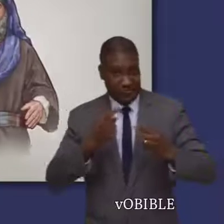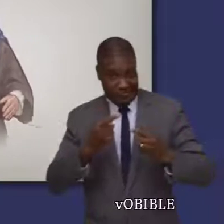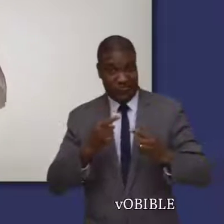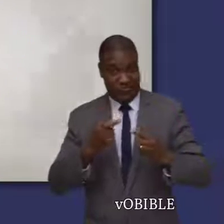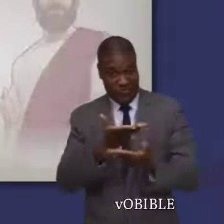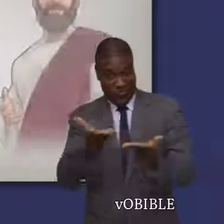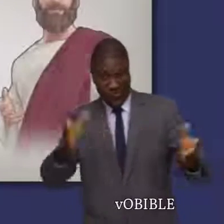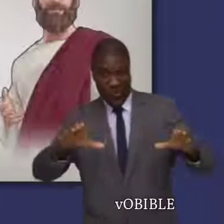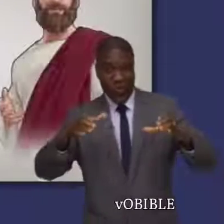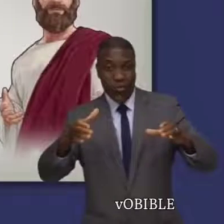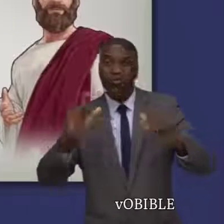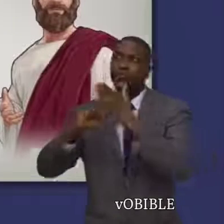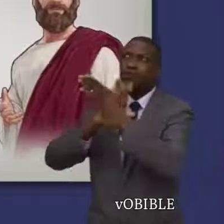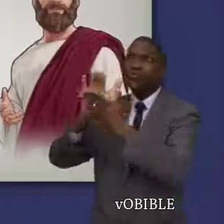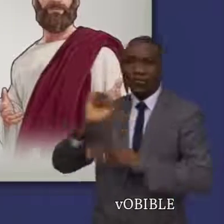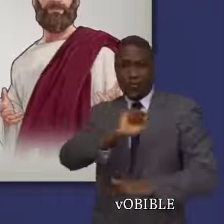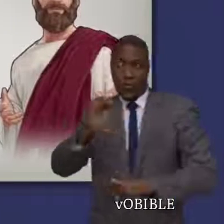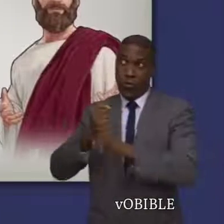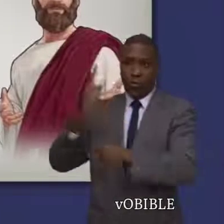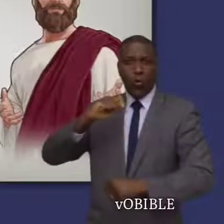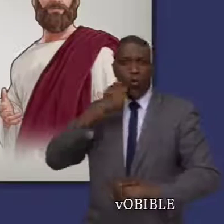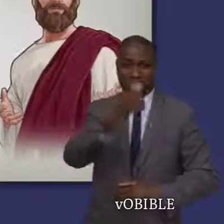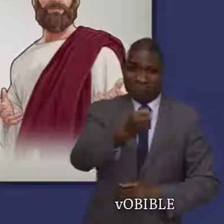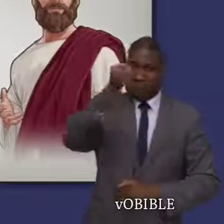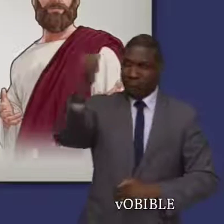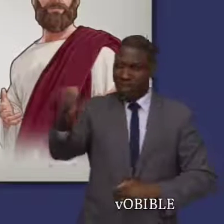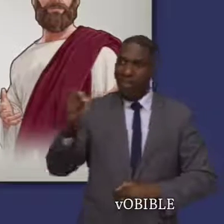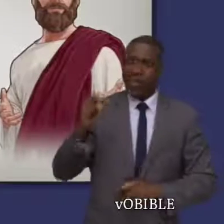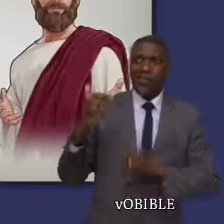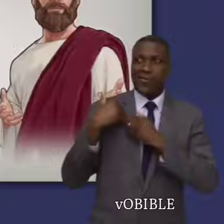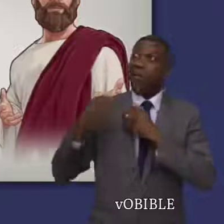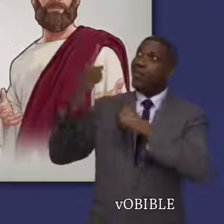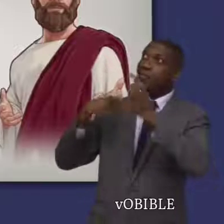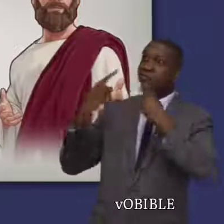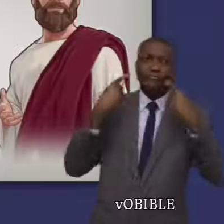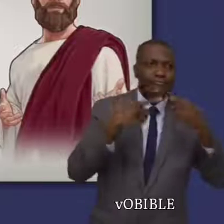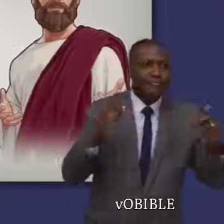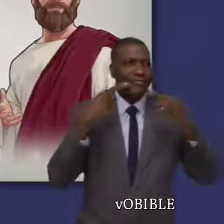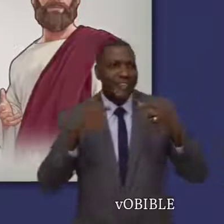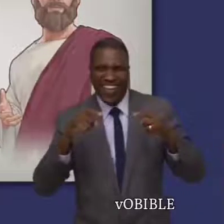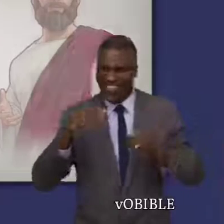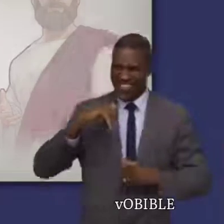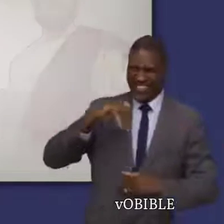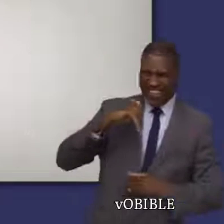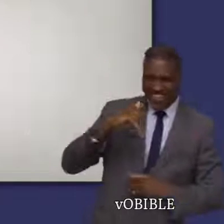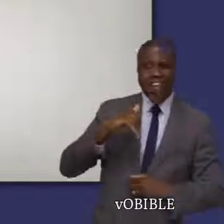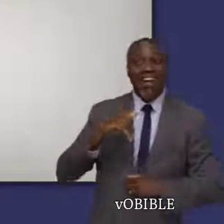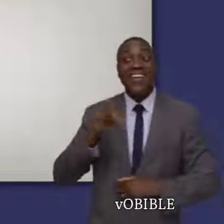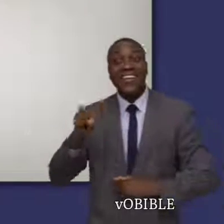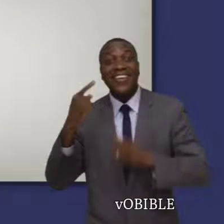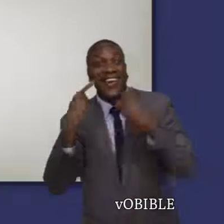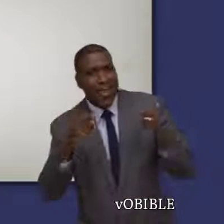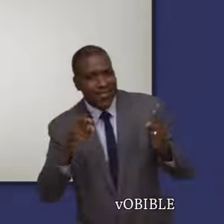will raise up for you from among your brothers a prophet like me. You must listen to him."